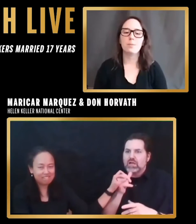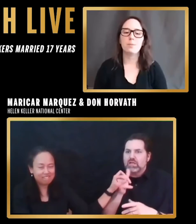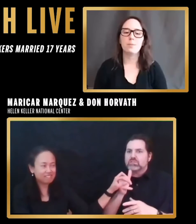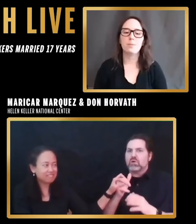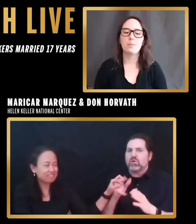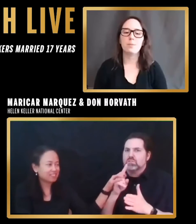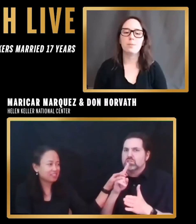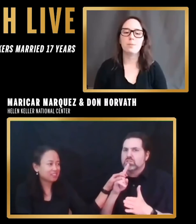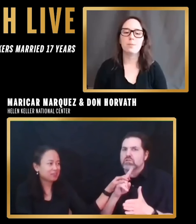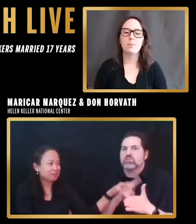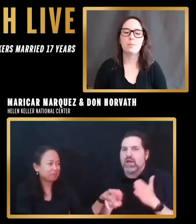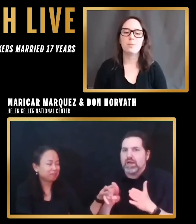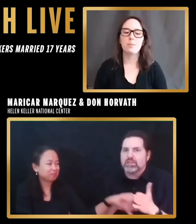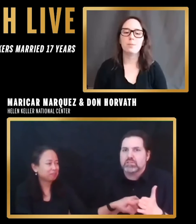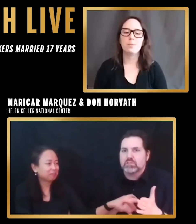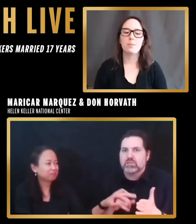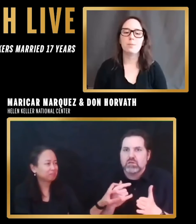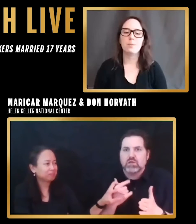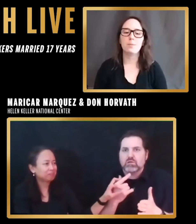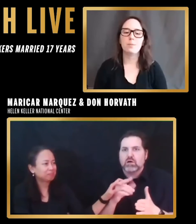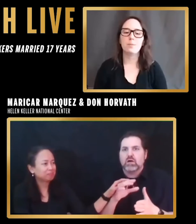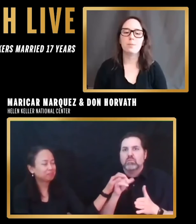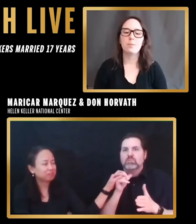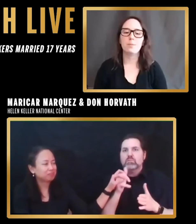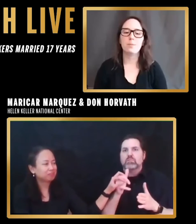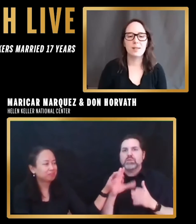I don't correct.